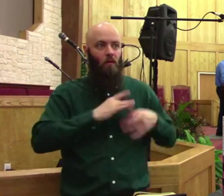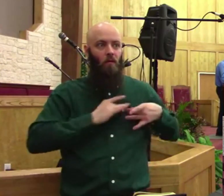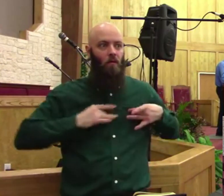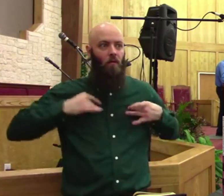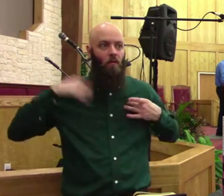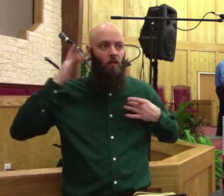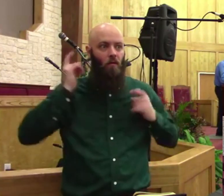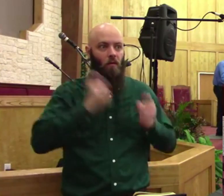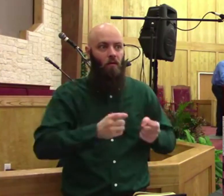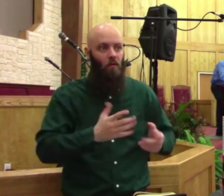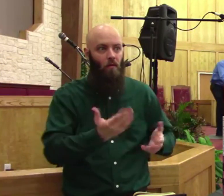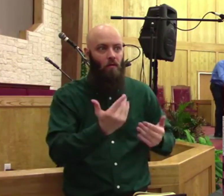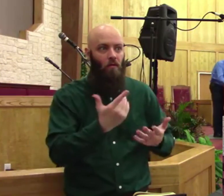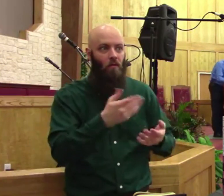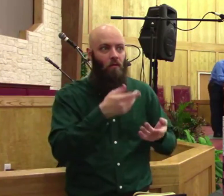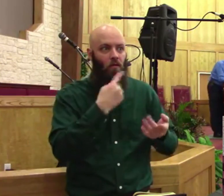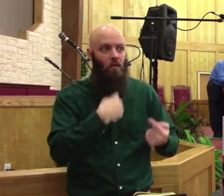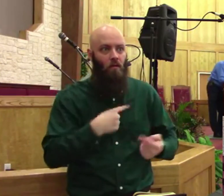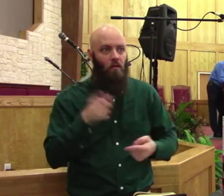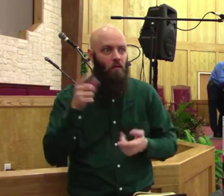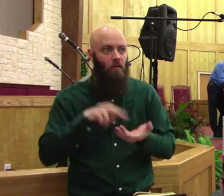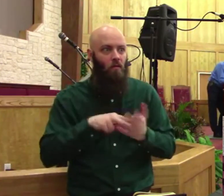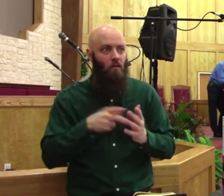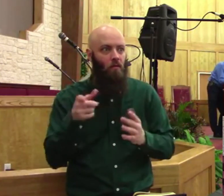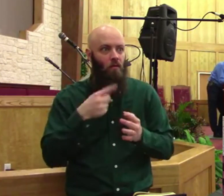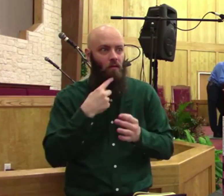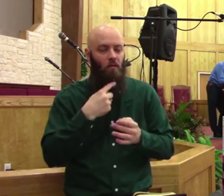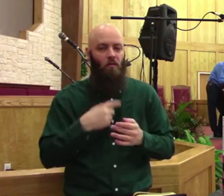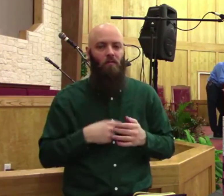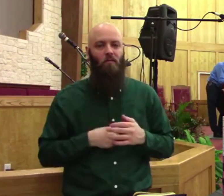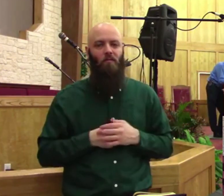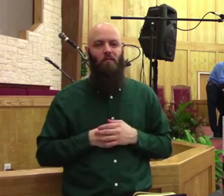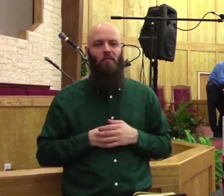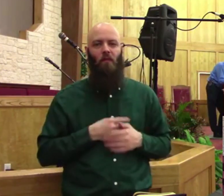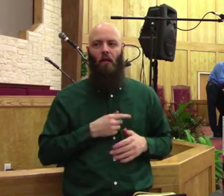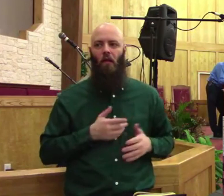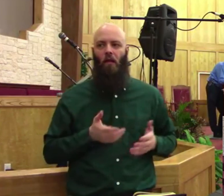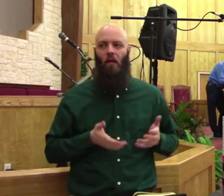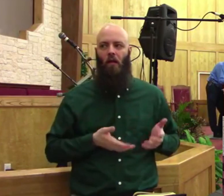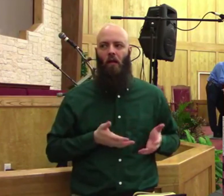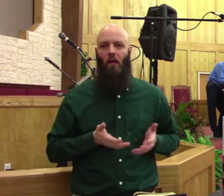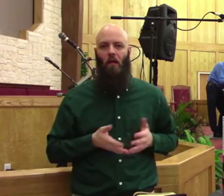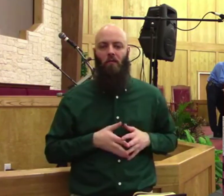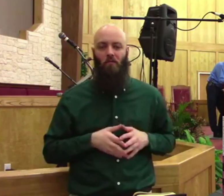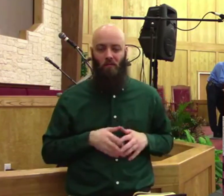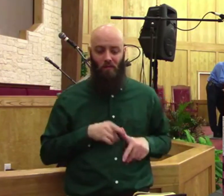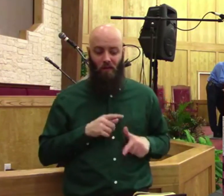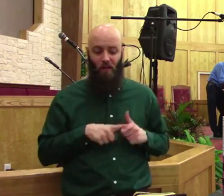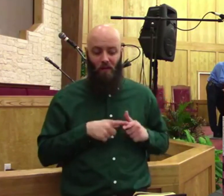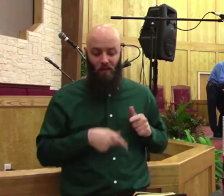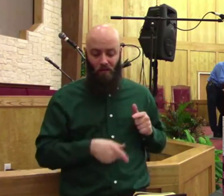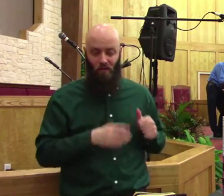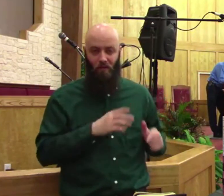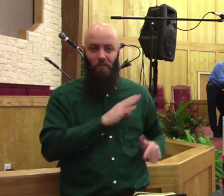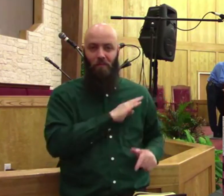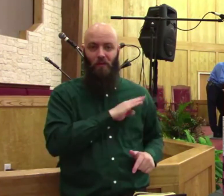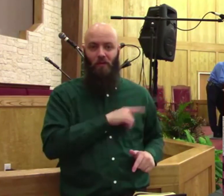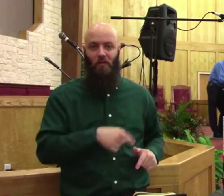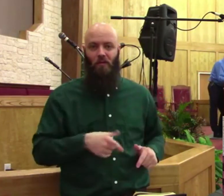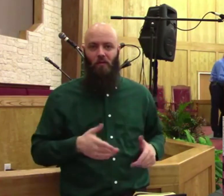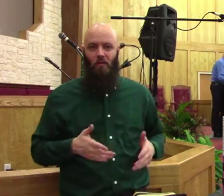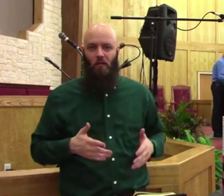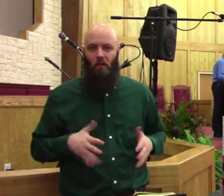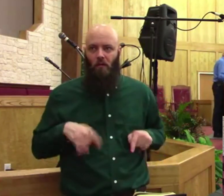And then verse 9, Then Belshazzar is no longer alarmed.